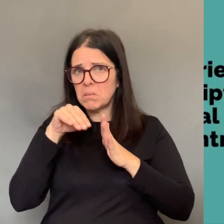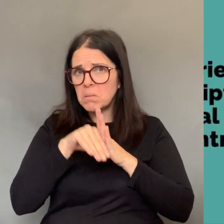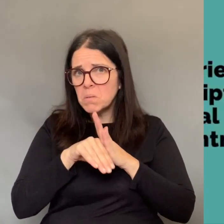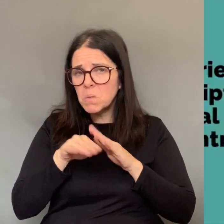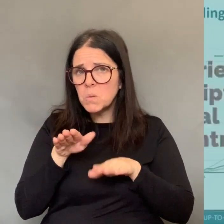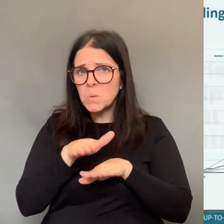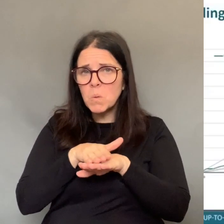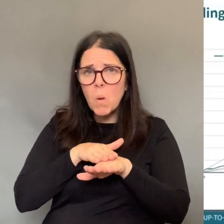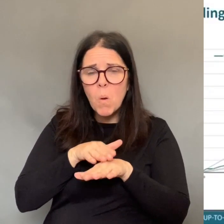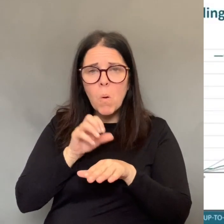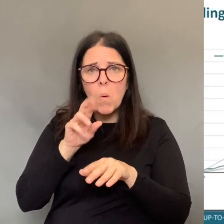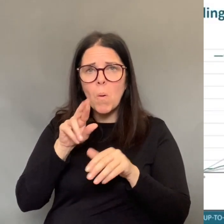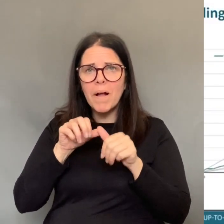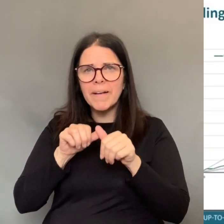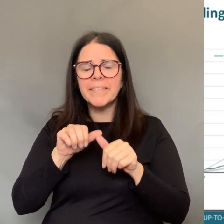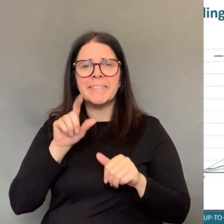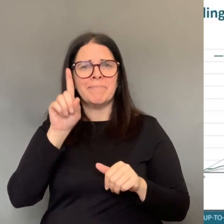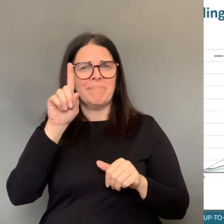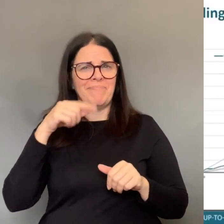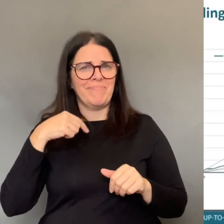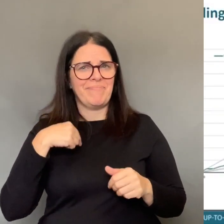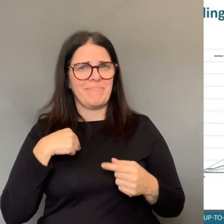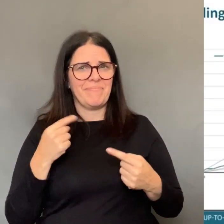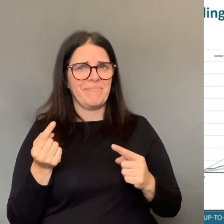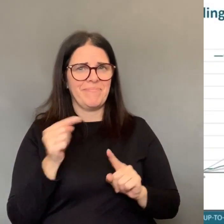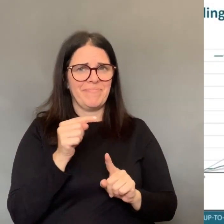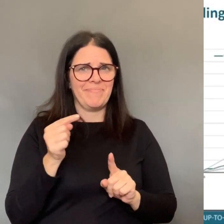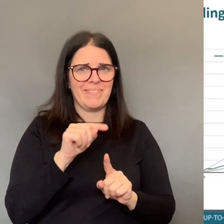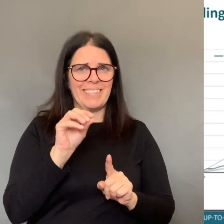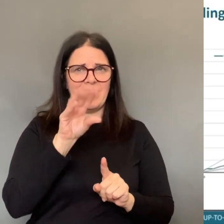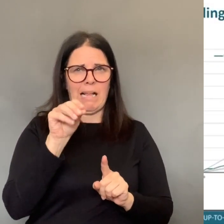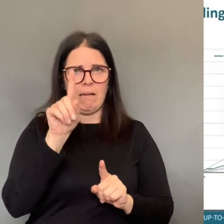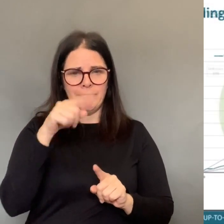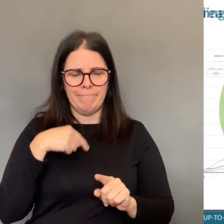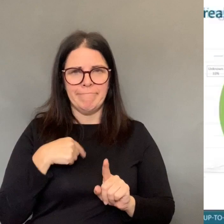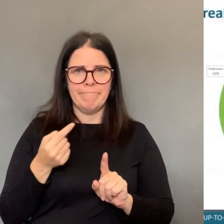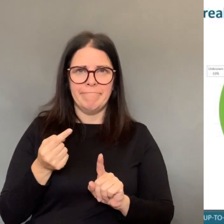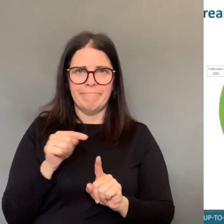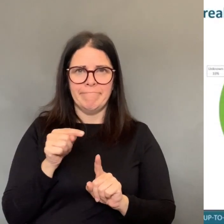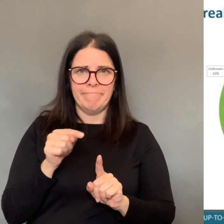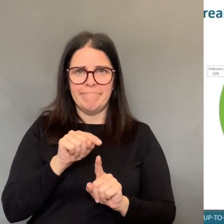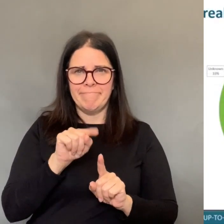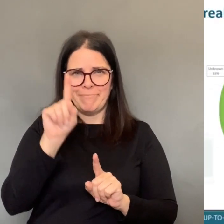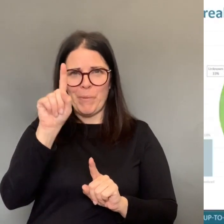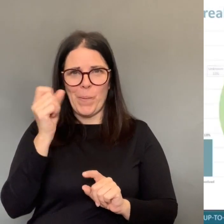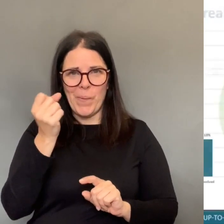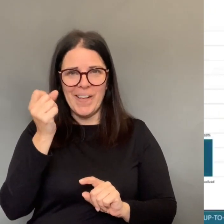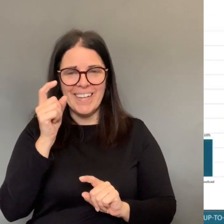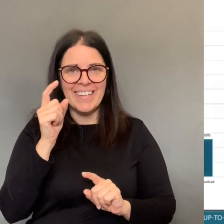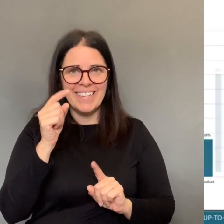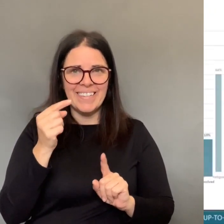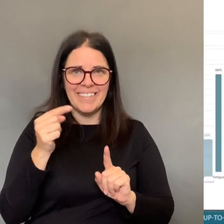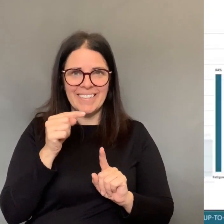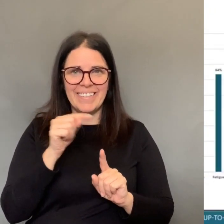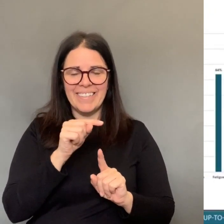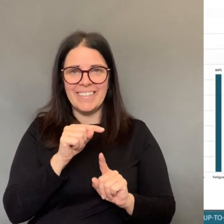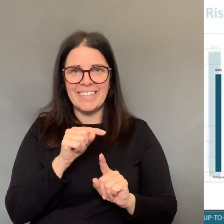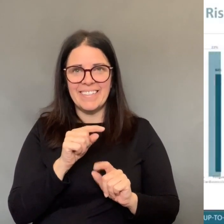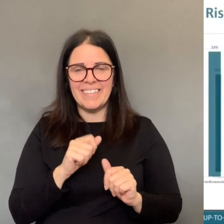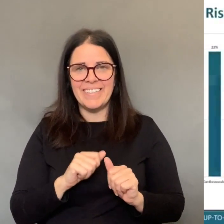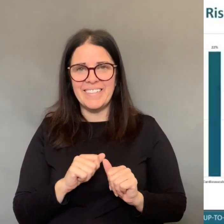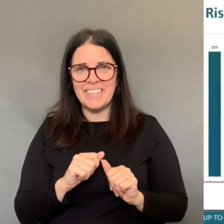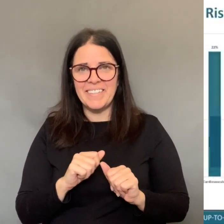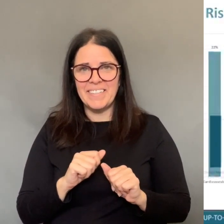If you look at our slide, hold on for a second. Okay, we're good. Okay, let's try to go back to.